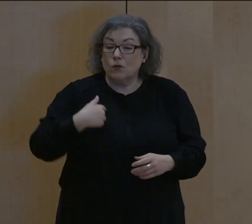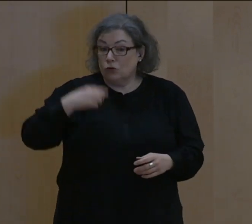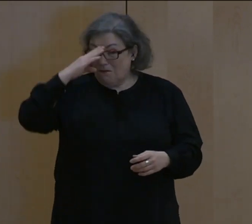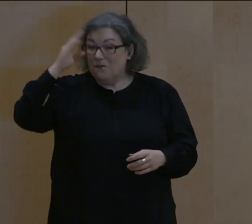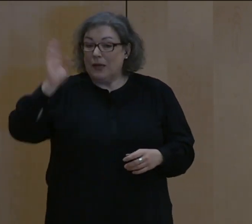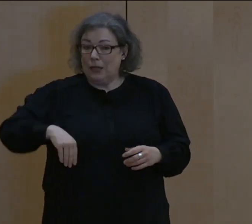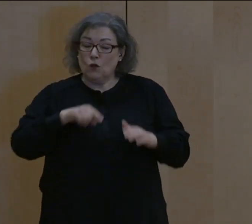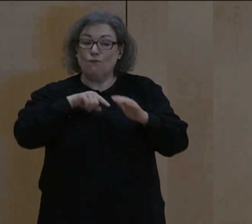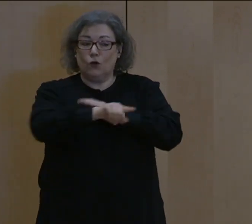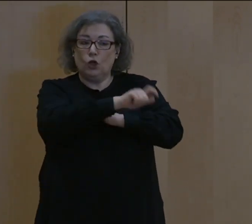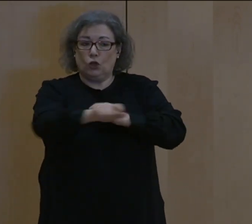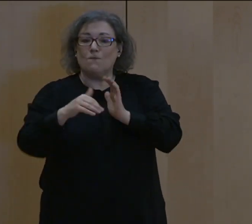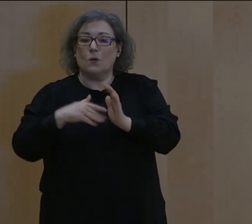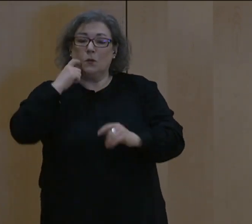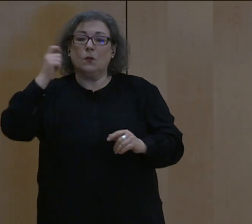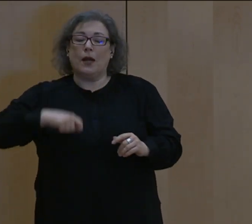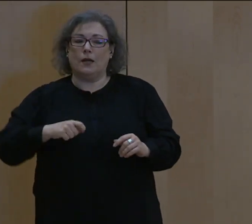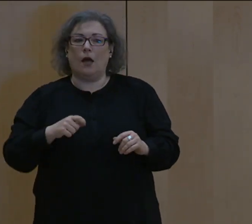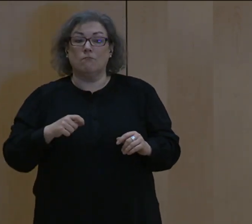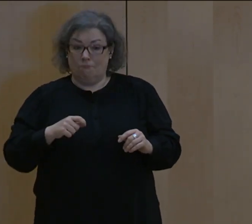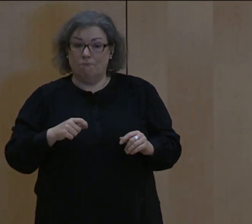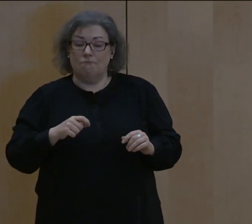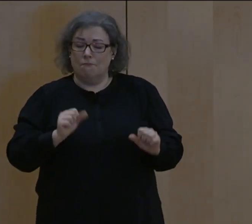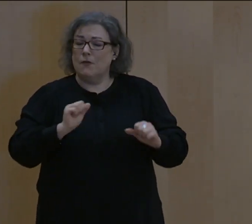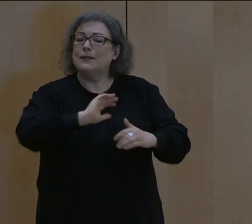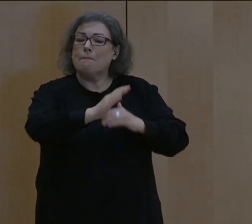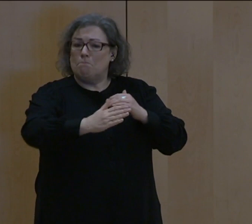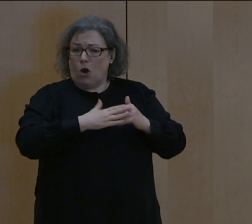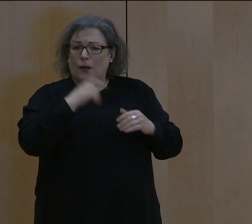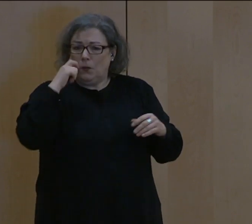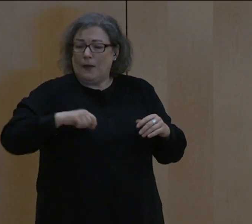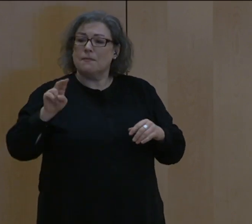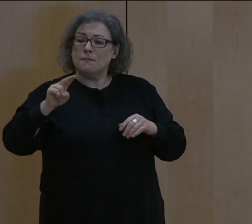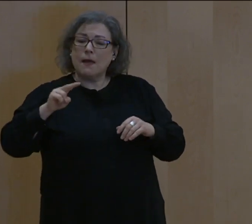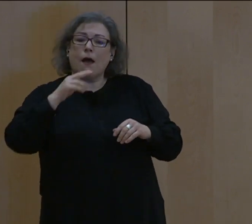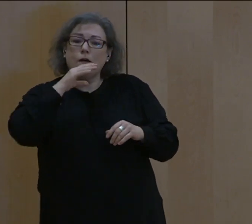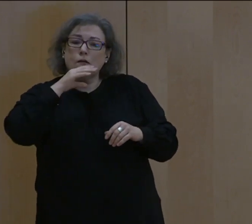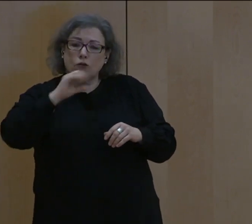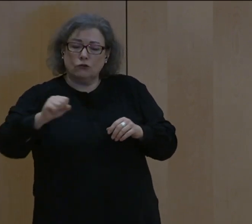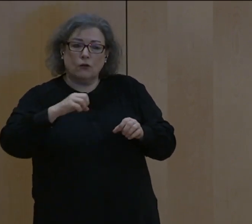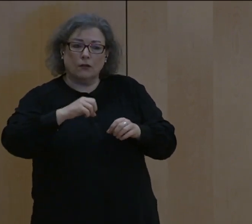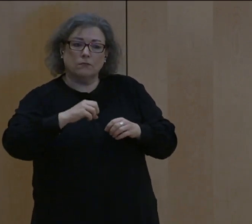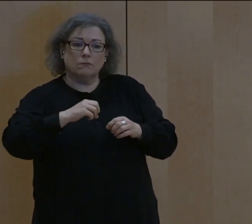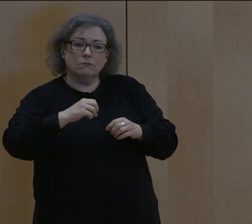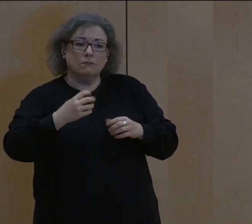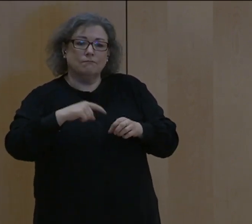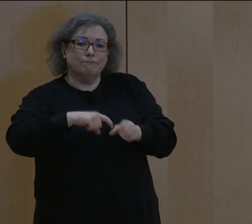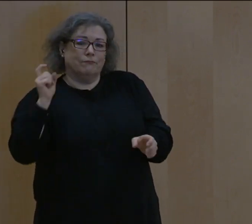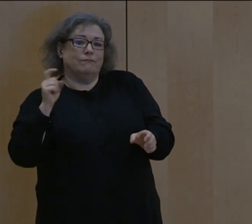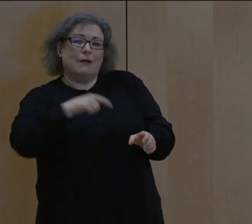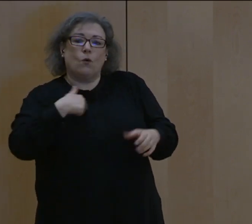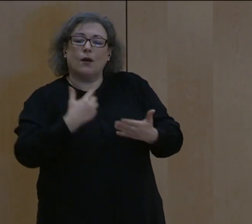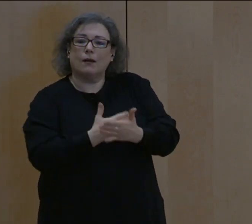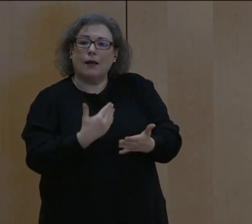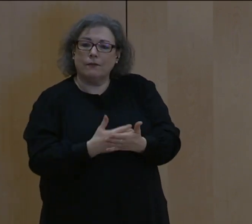as soon as Russia will go away from our land. Right after the peace will come back to our